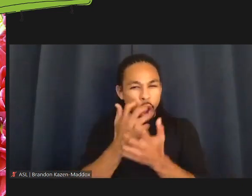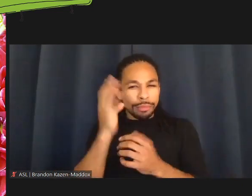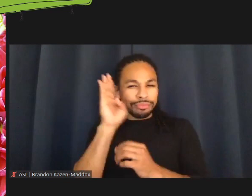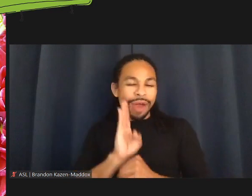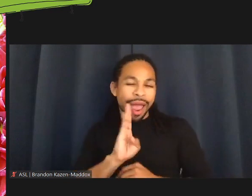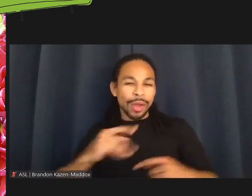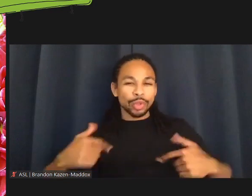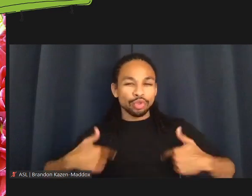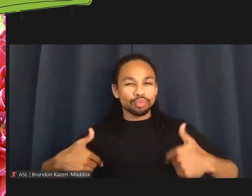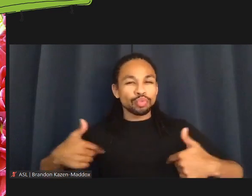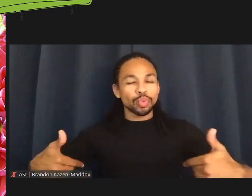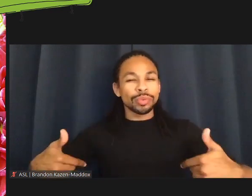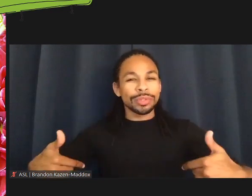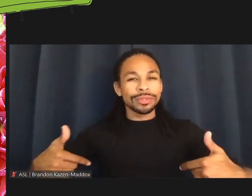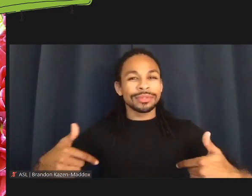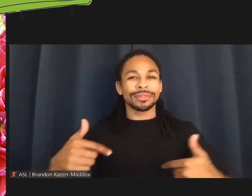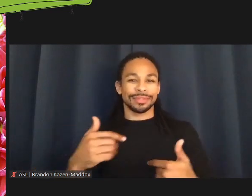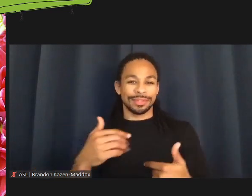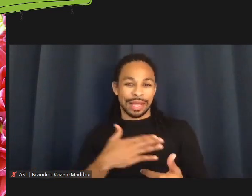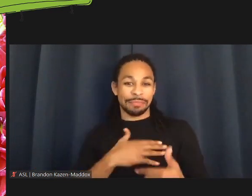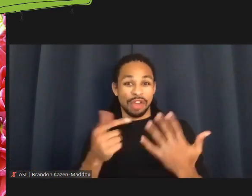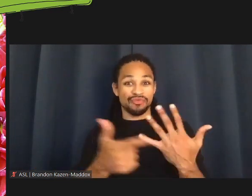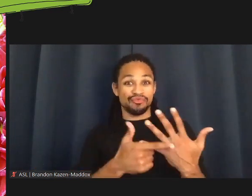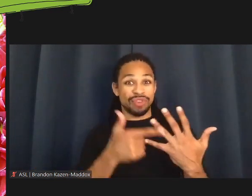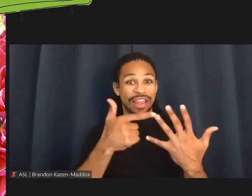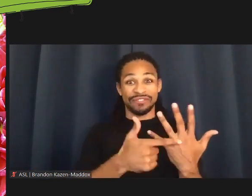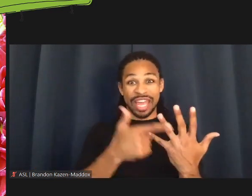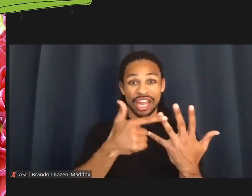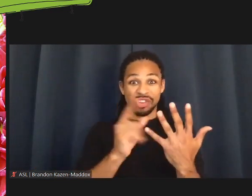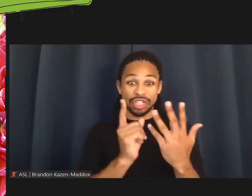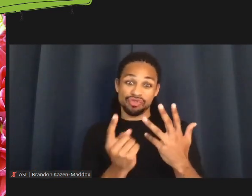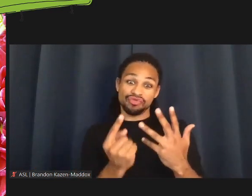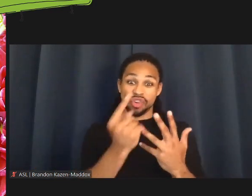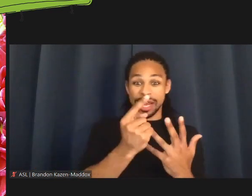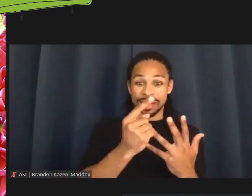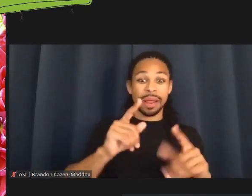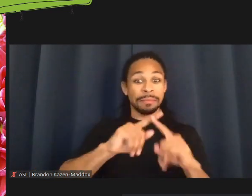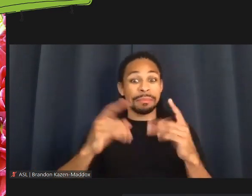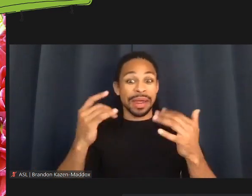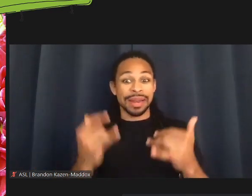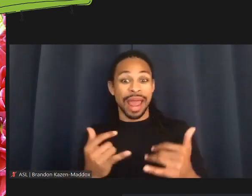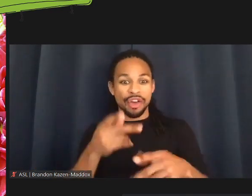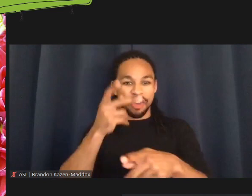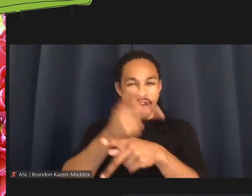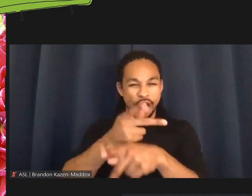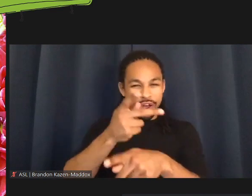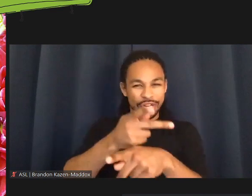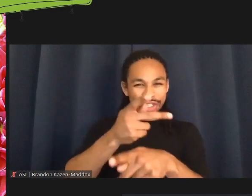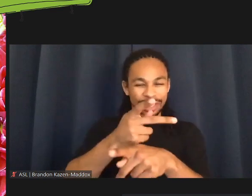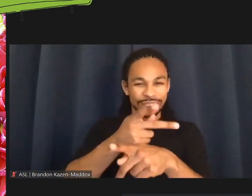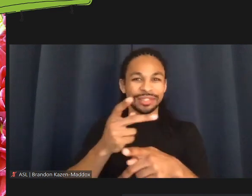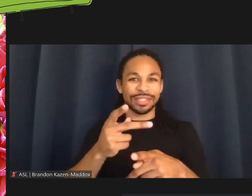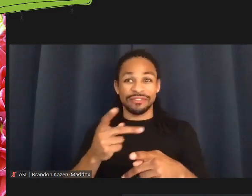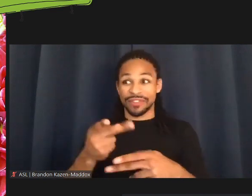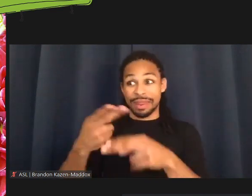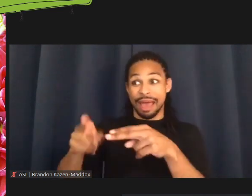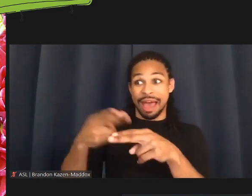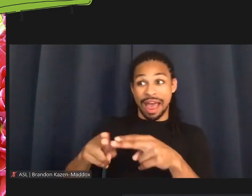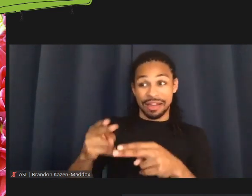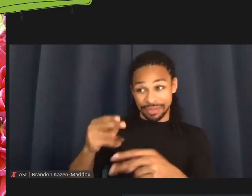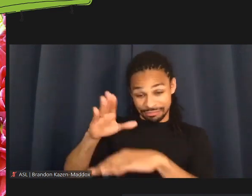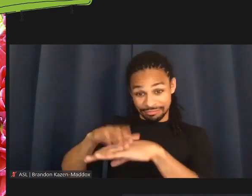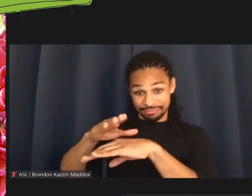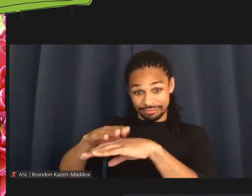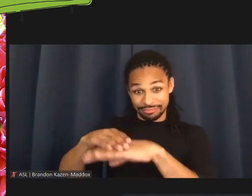now cautious of knives. Daniel and I speak silence better. Our wounds remain locked in